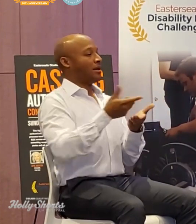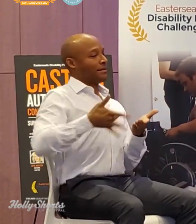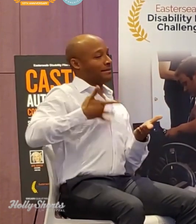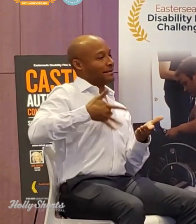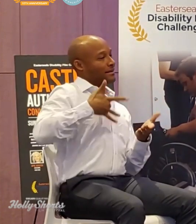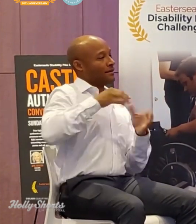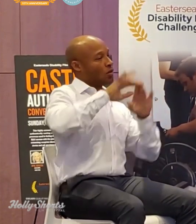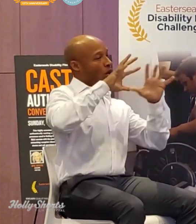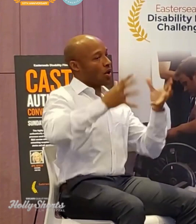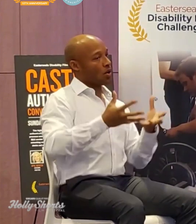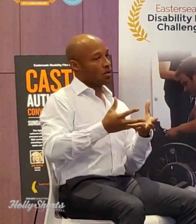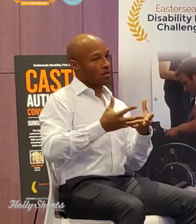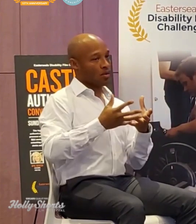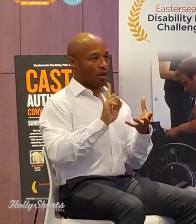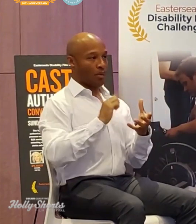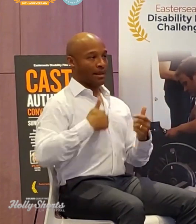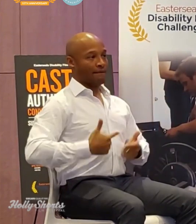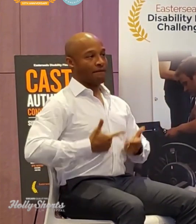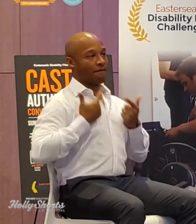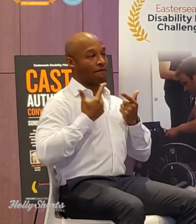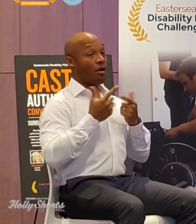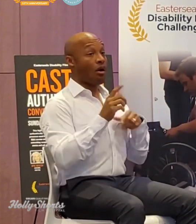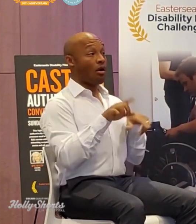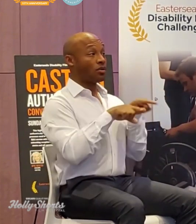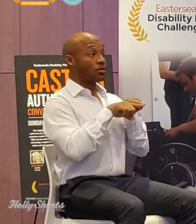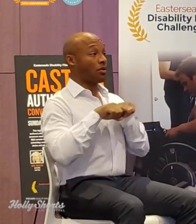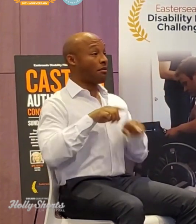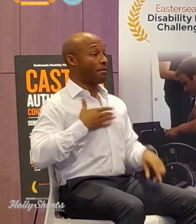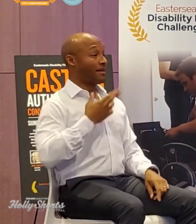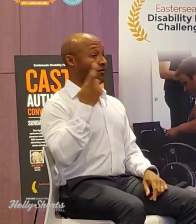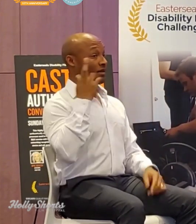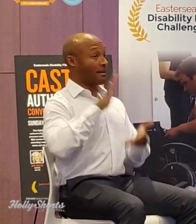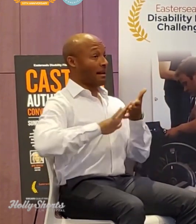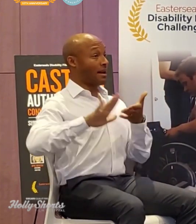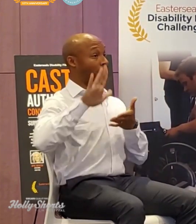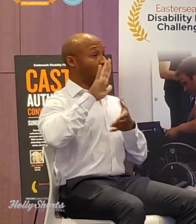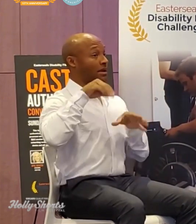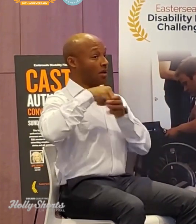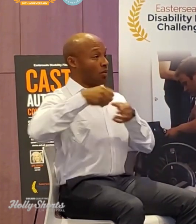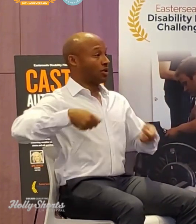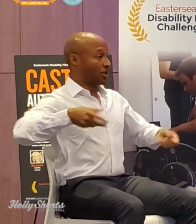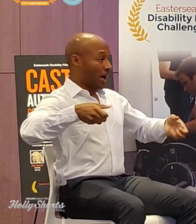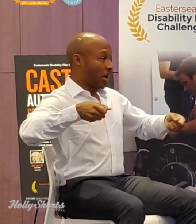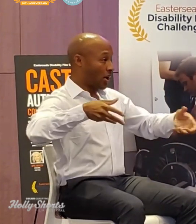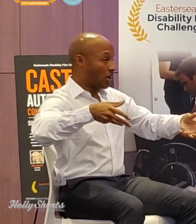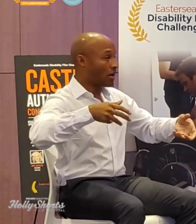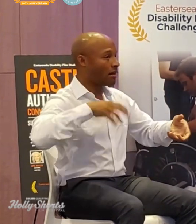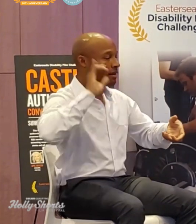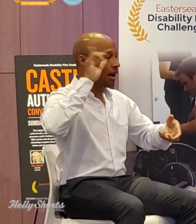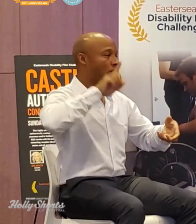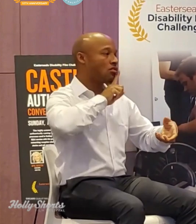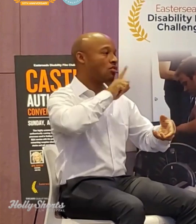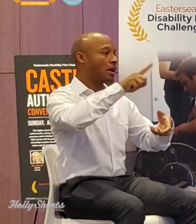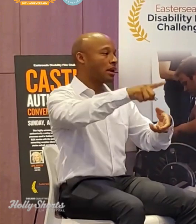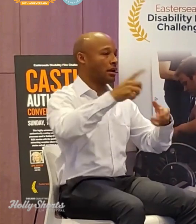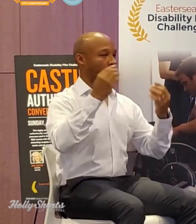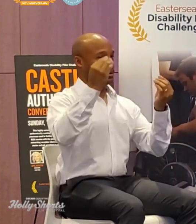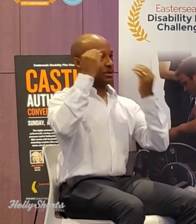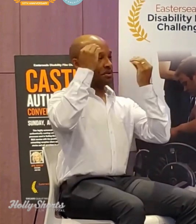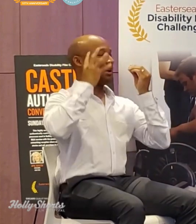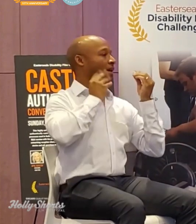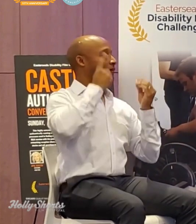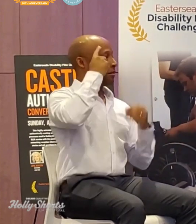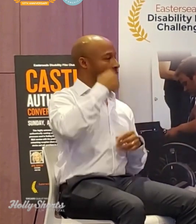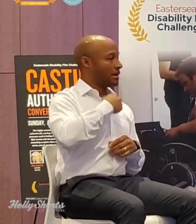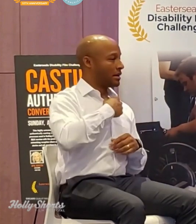in college was in a wheelchair, which was a very illuminating experience for me up until that point. Watching him navigate, this